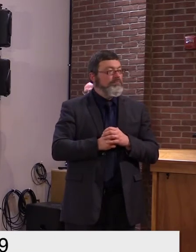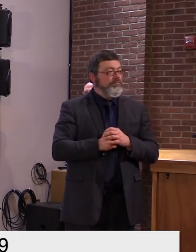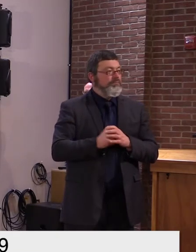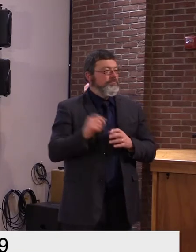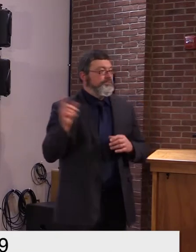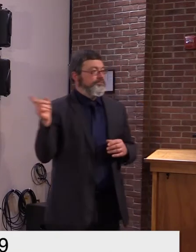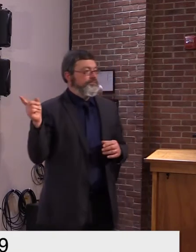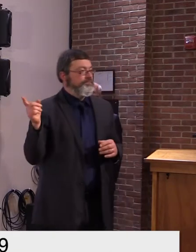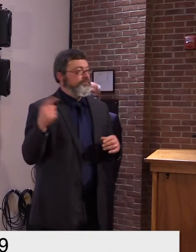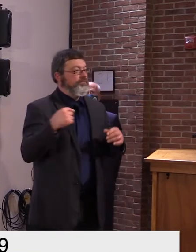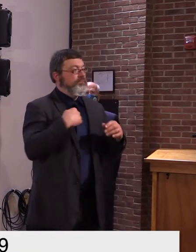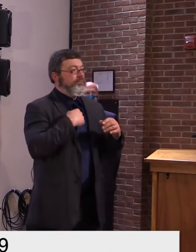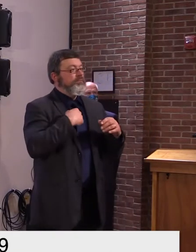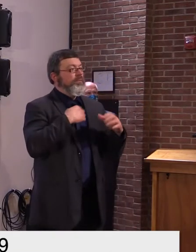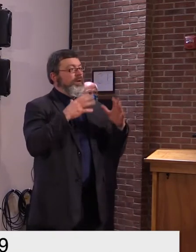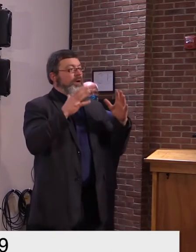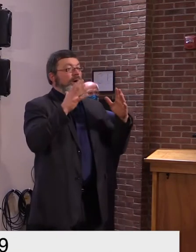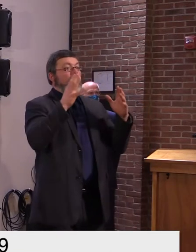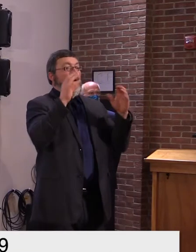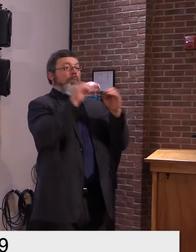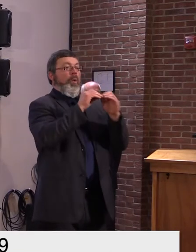fashion.